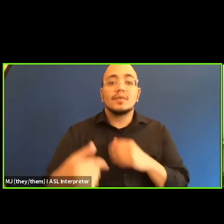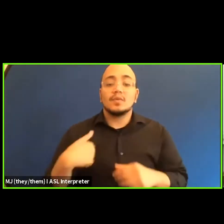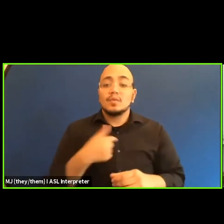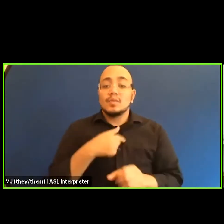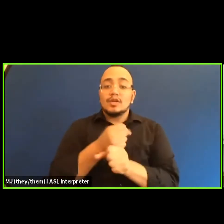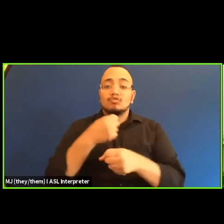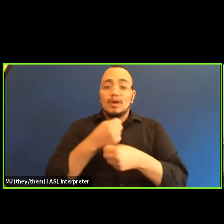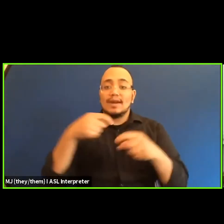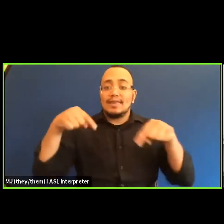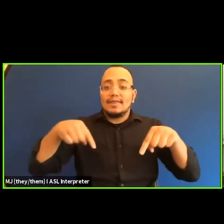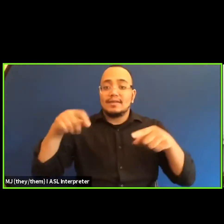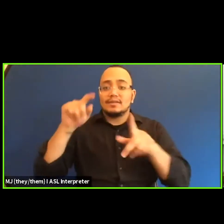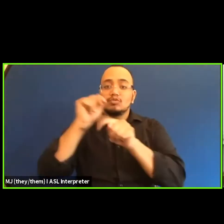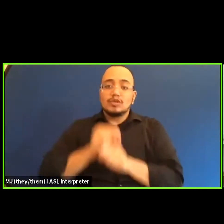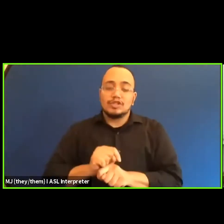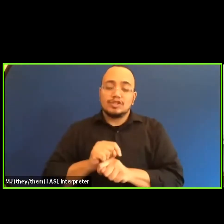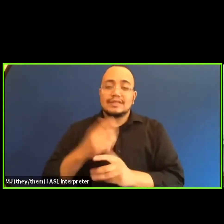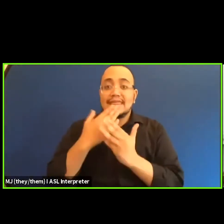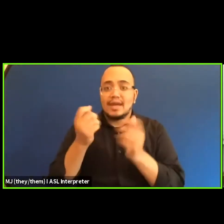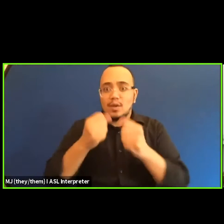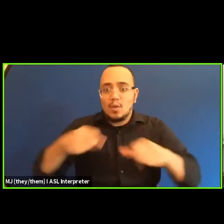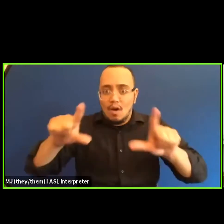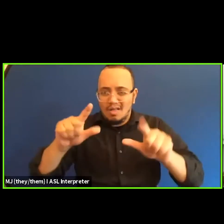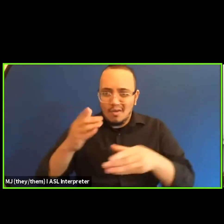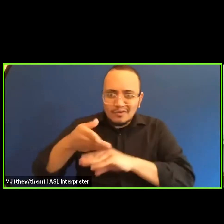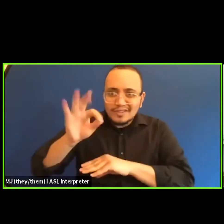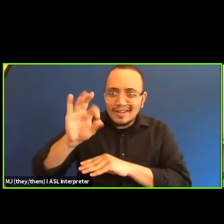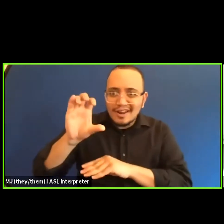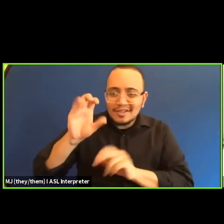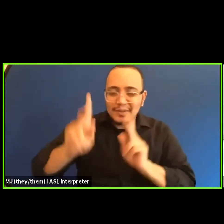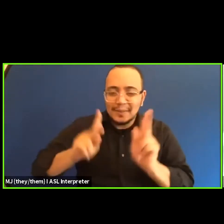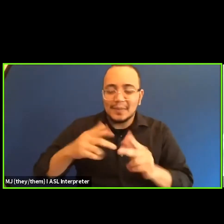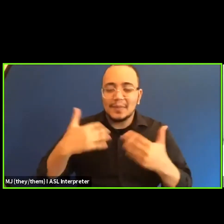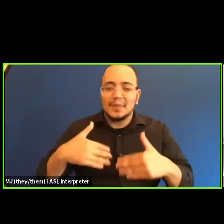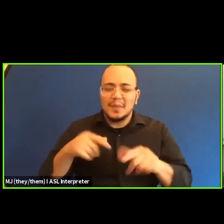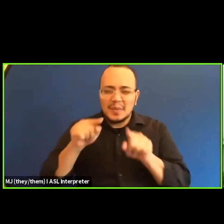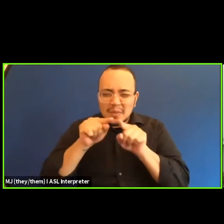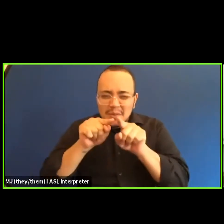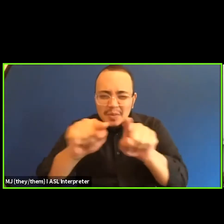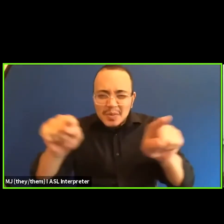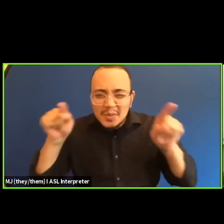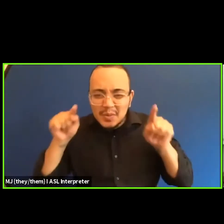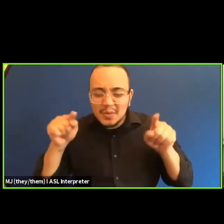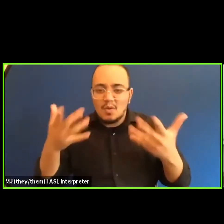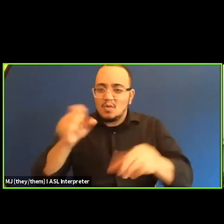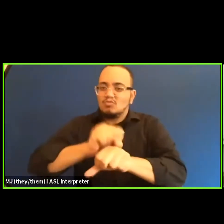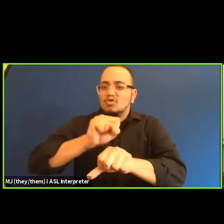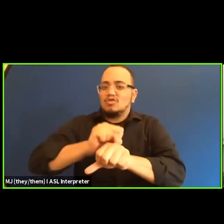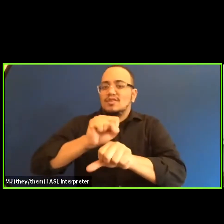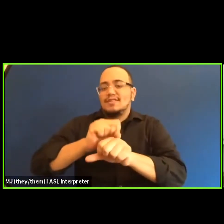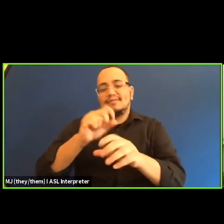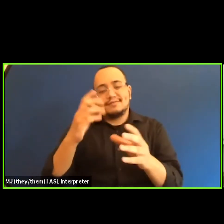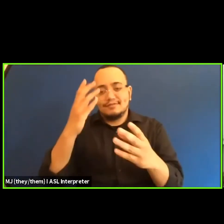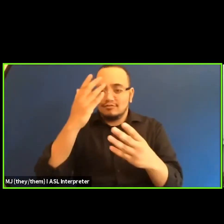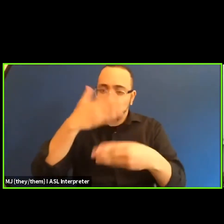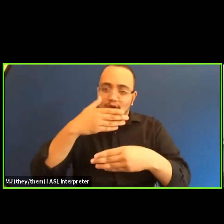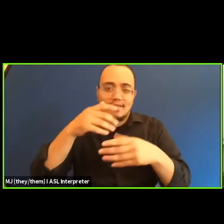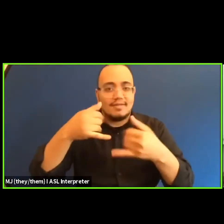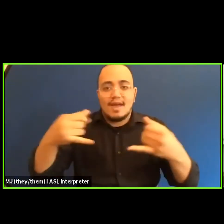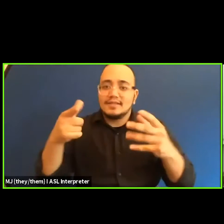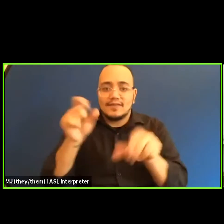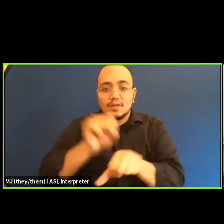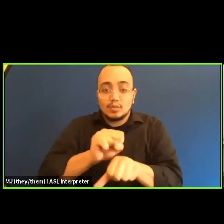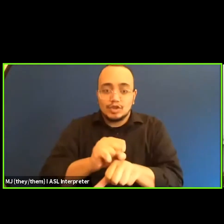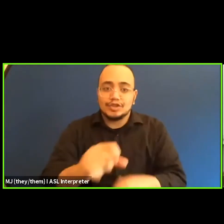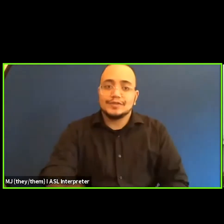the work that you have done and for what you are doing today. You are all on the front lines of this work. And I know many